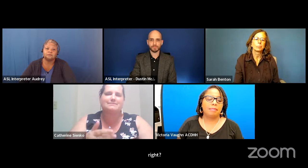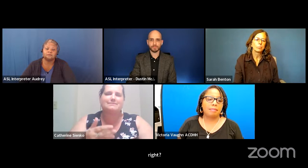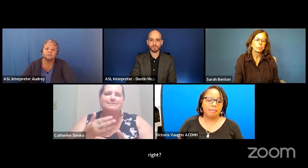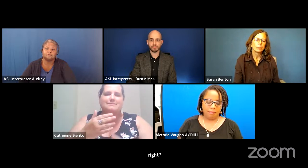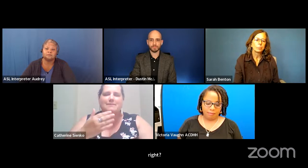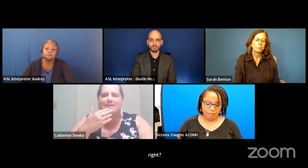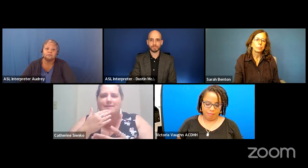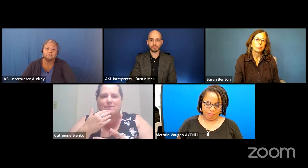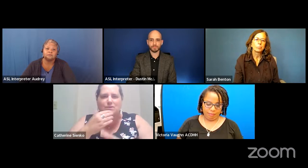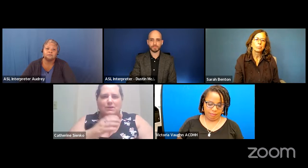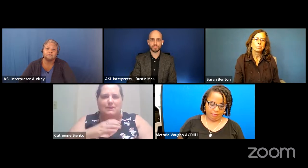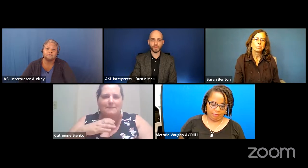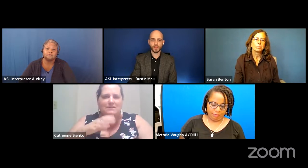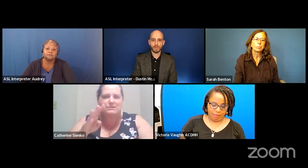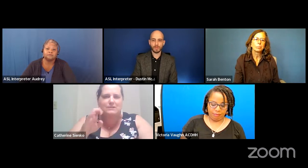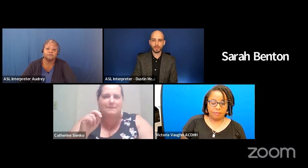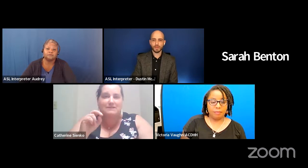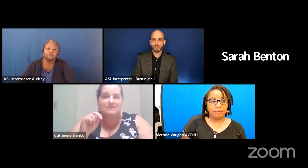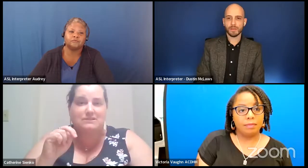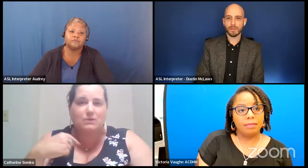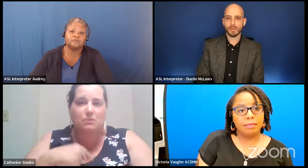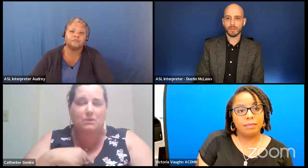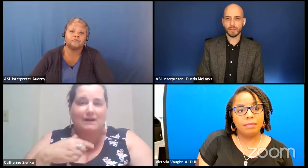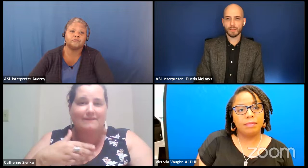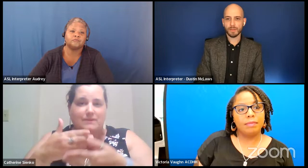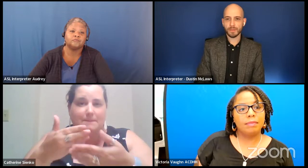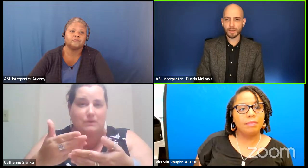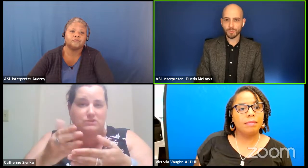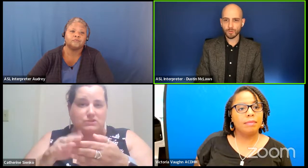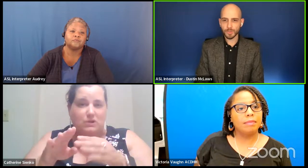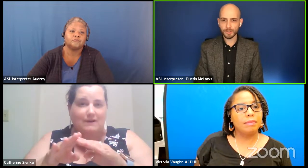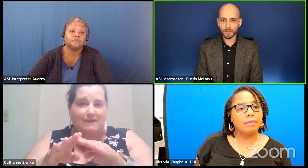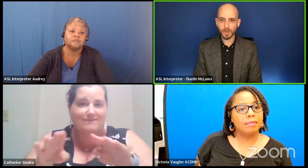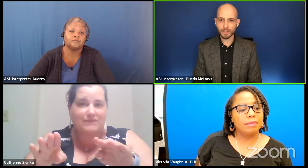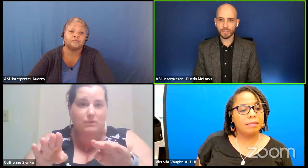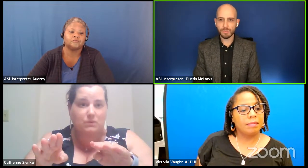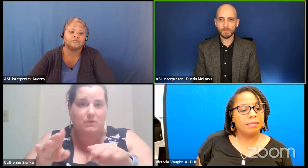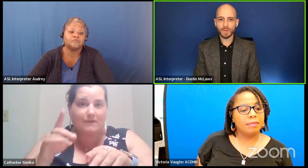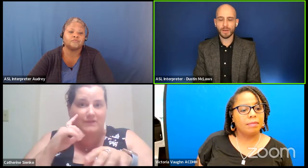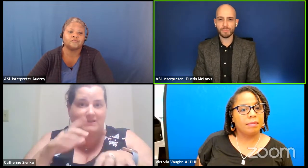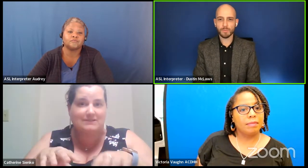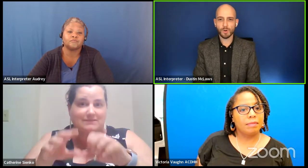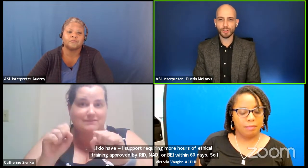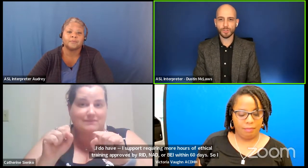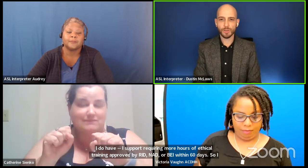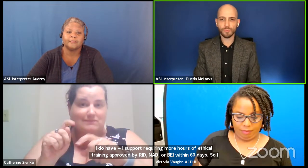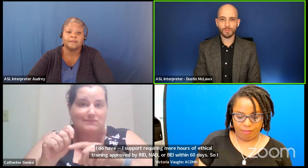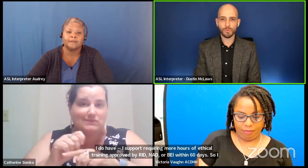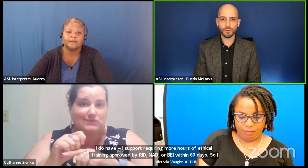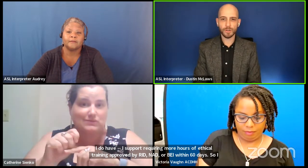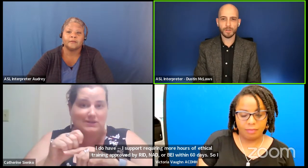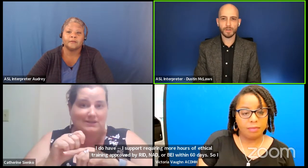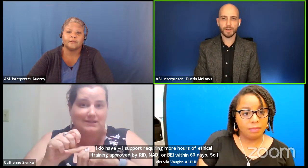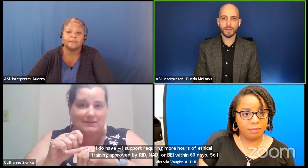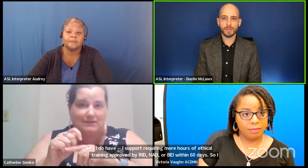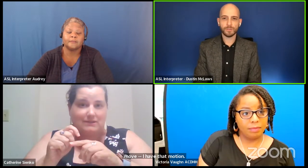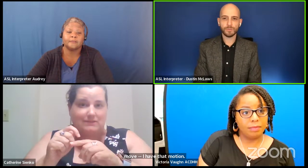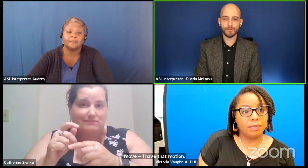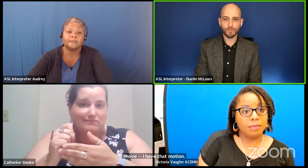I have that motion. Thank you, Commissioner Benton. We have a motion on the